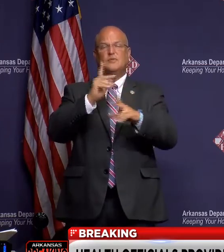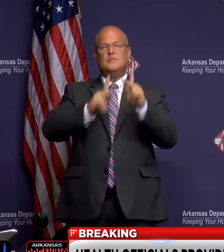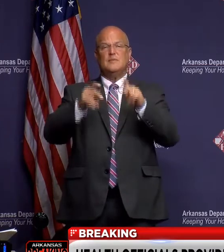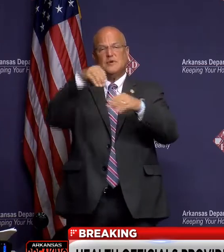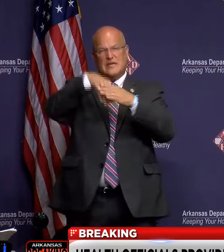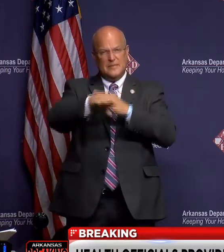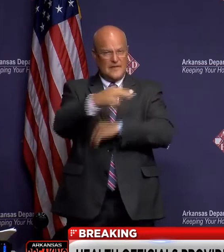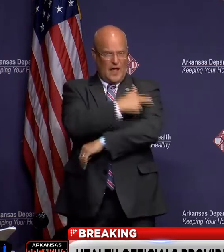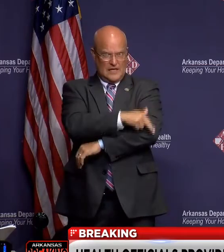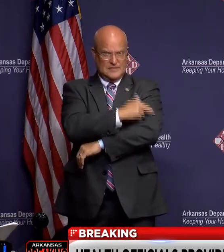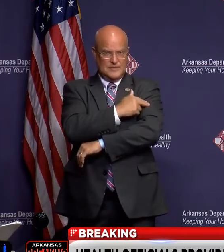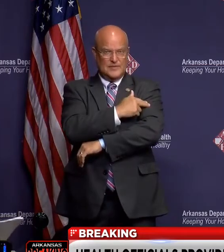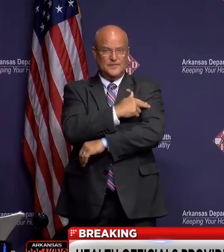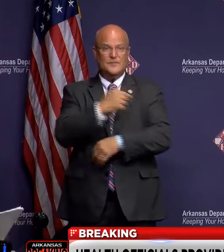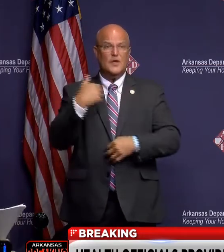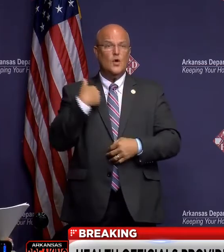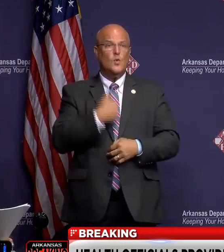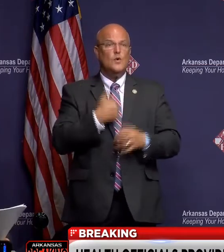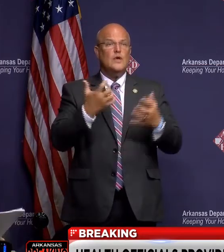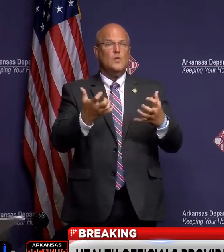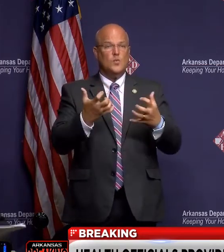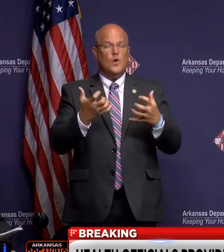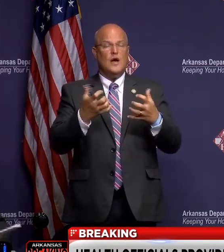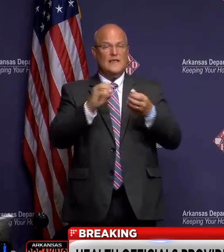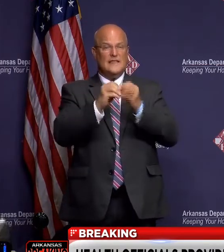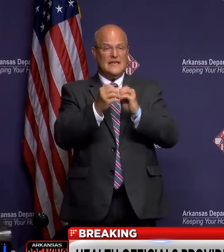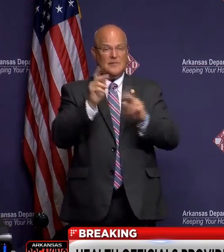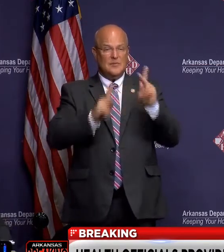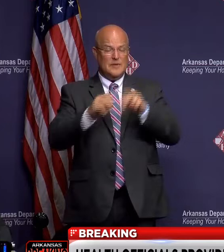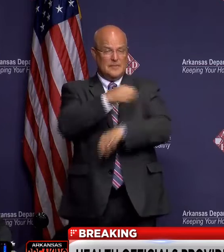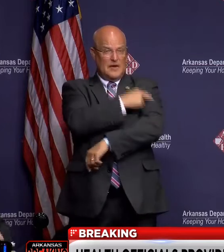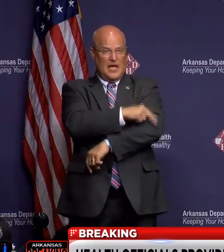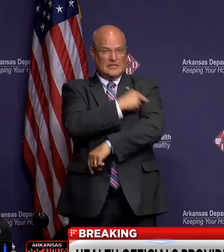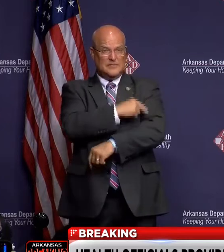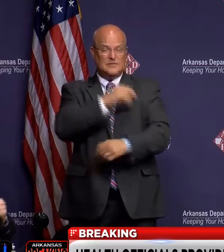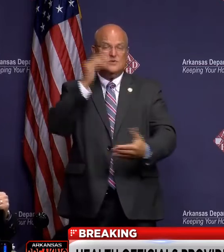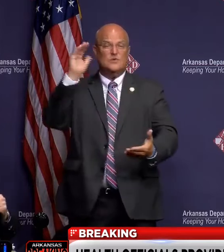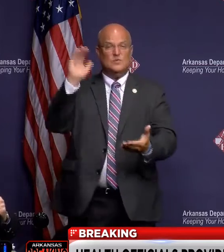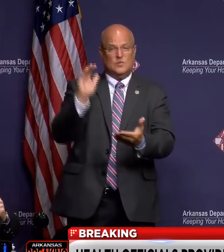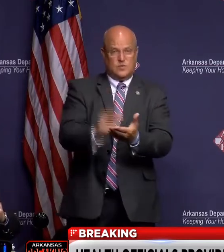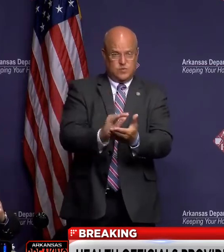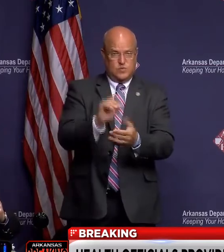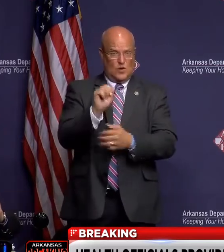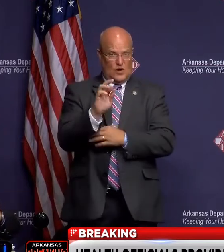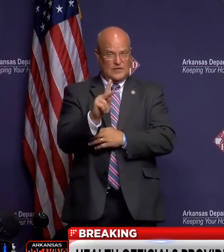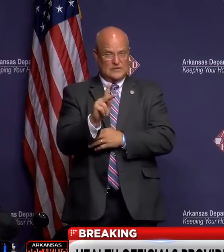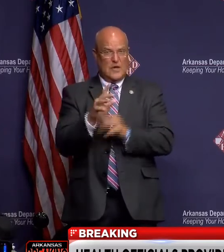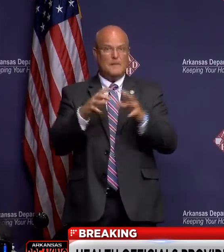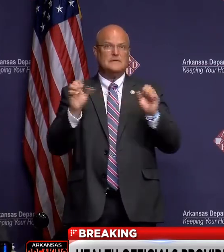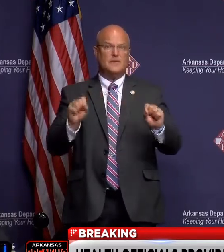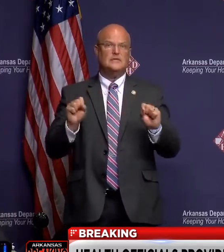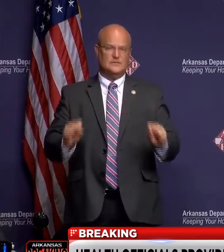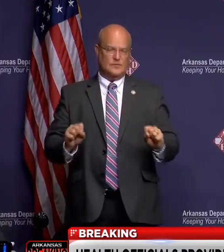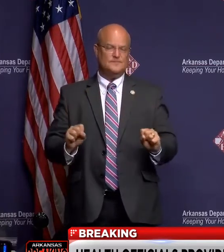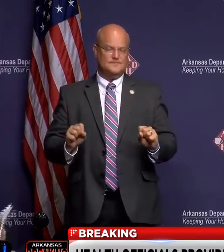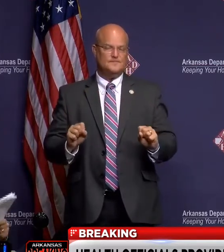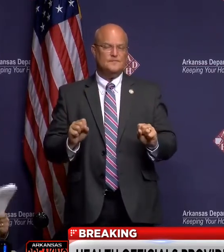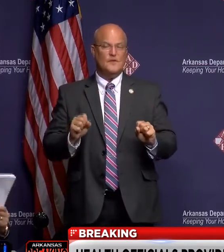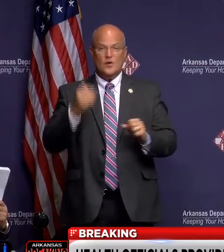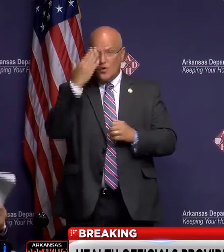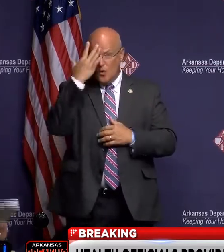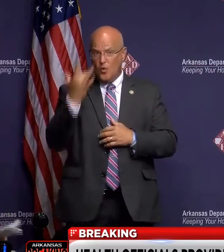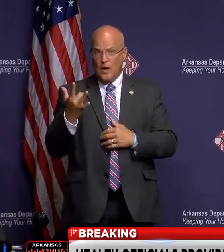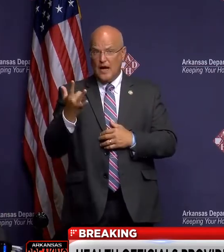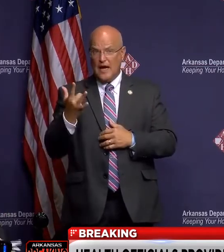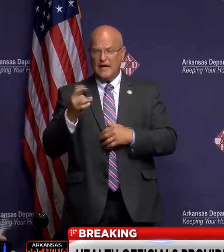hospital. And we want to decrease the number of hospitalizations in Arkansas as much as possible